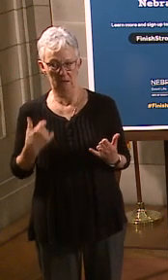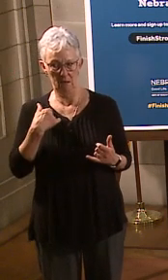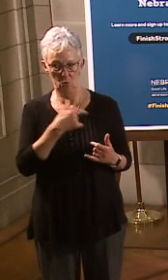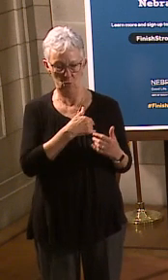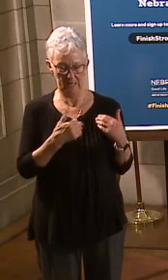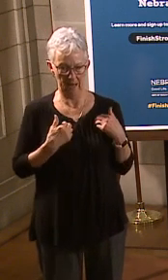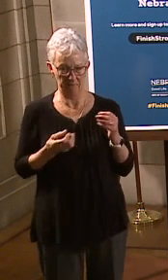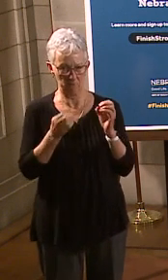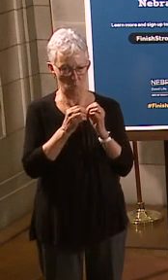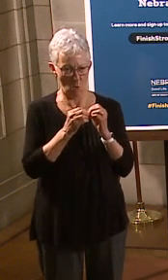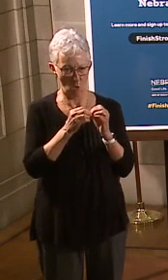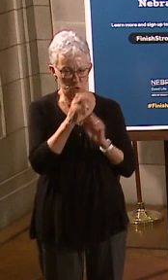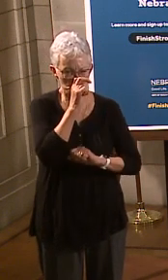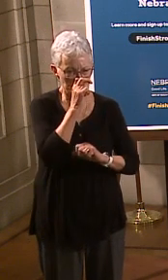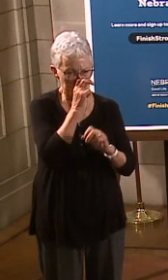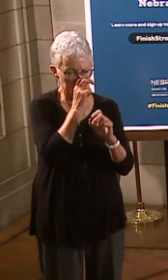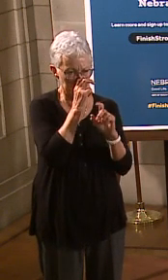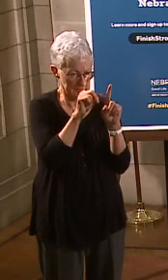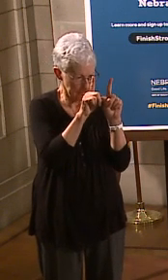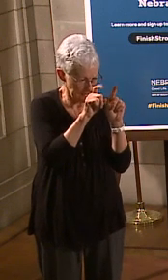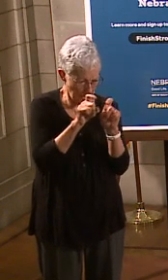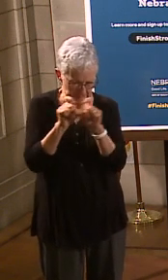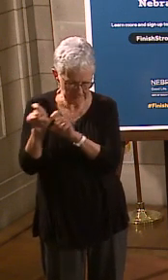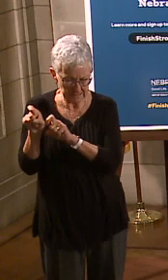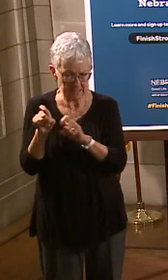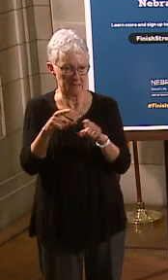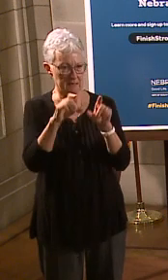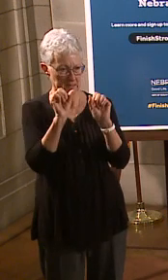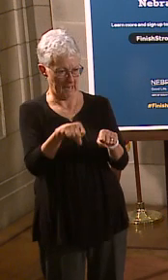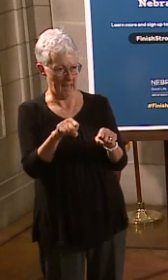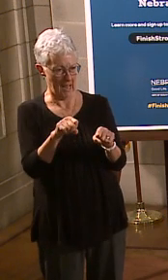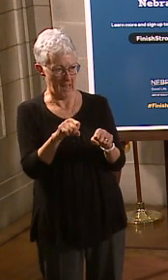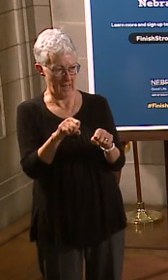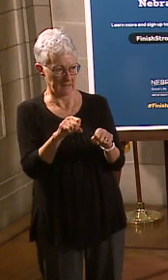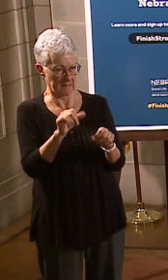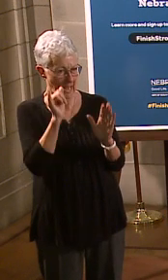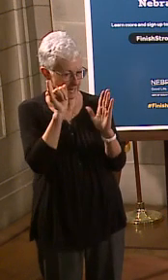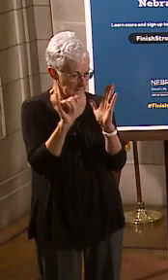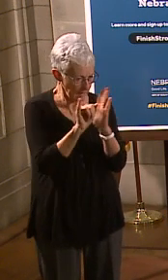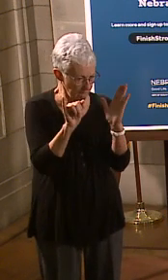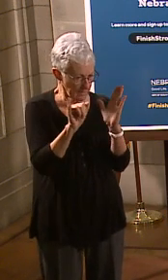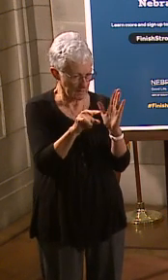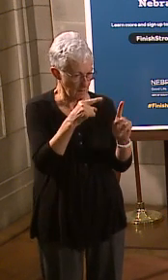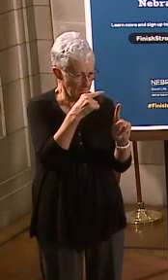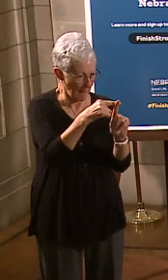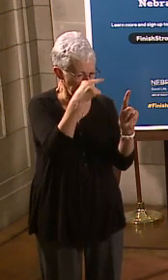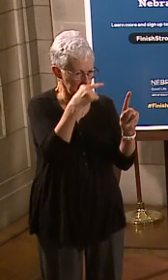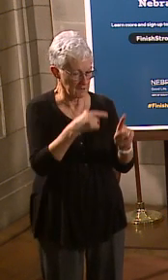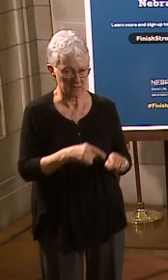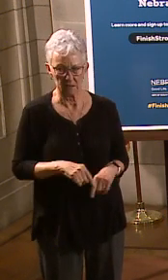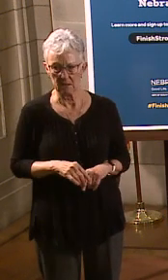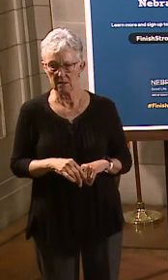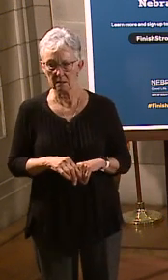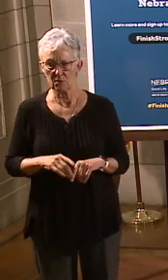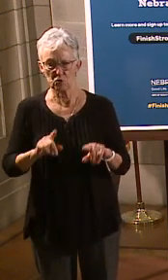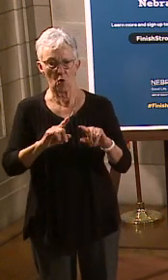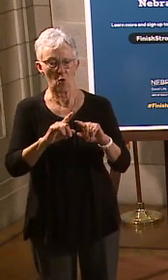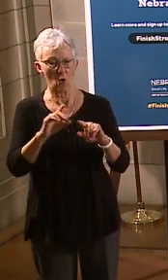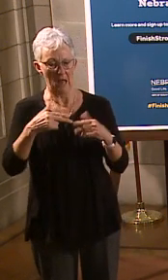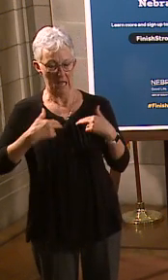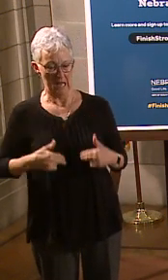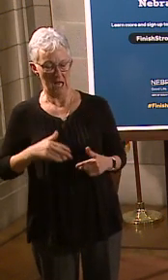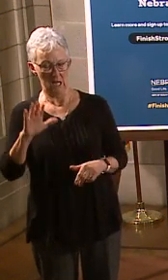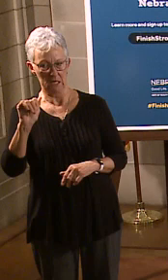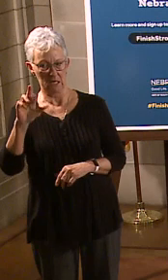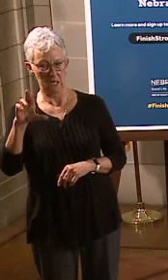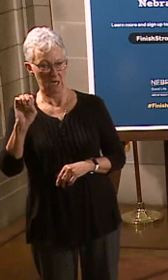being done and more of the positives. So, you know, and what I mean by that is the codes from different healthcare providers that maybe weren't testing a lot